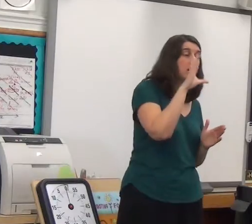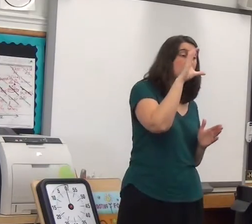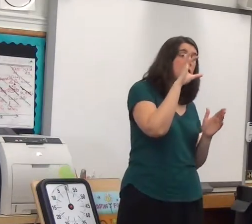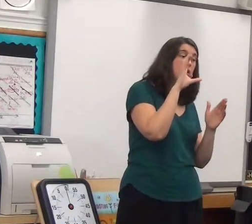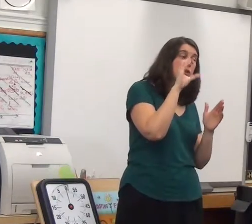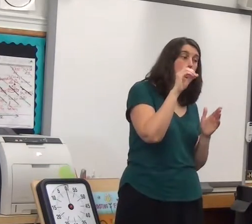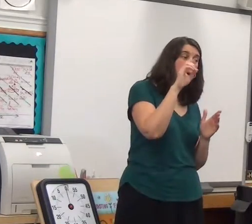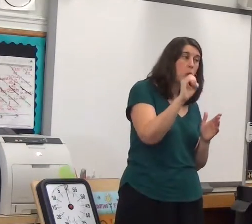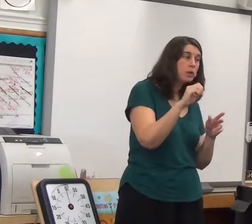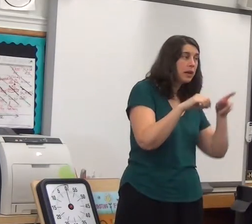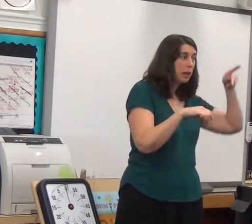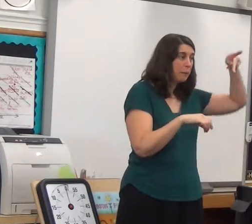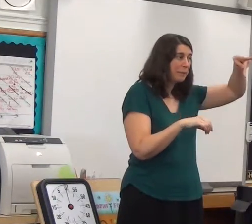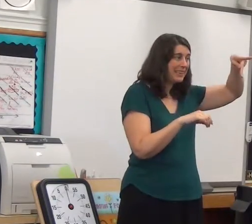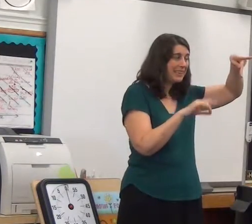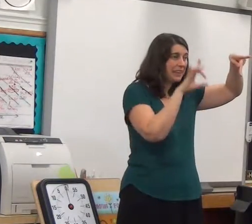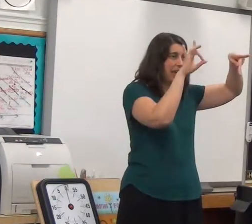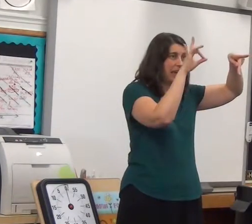is